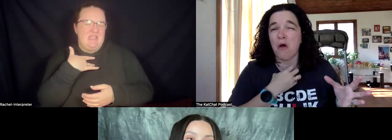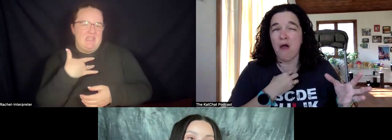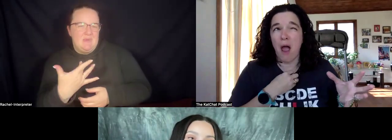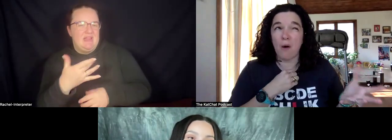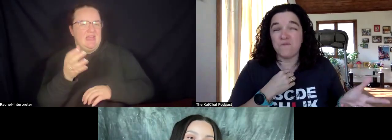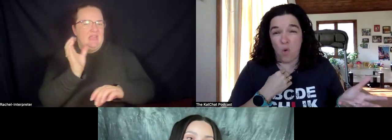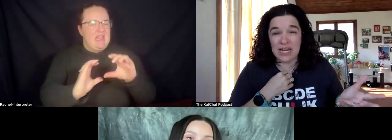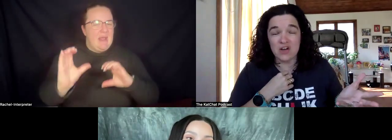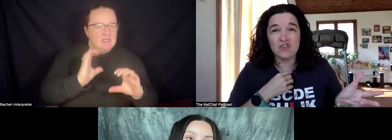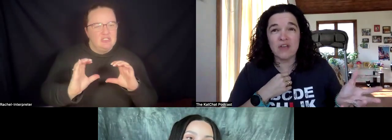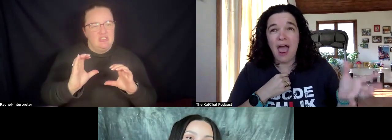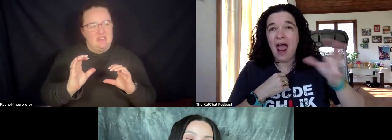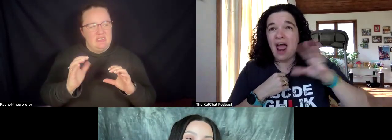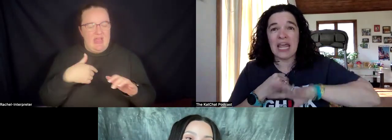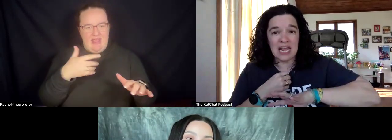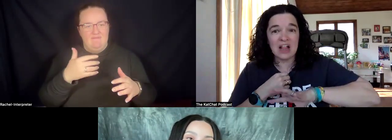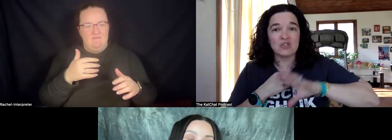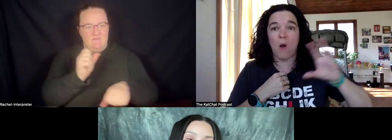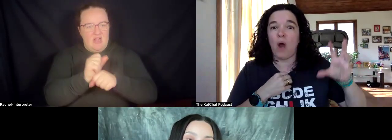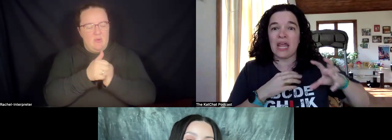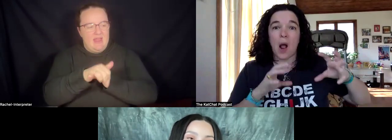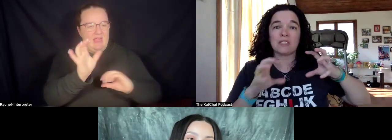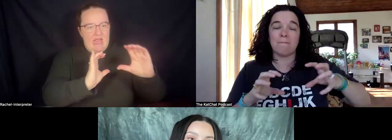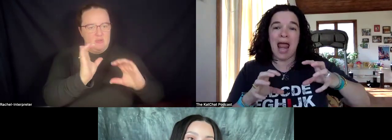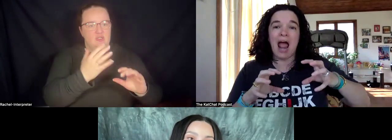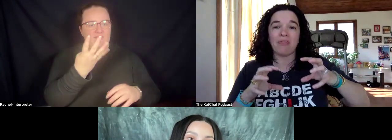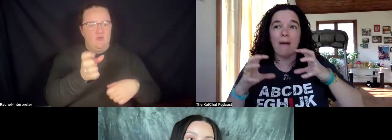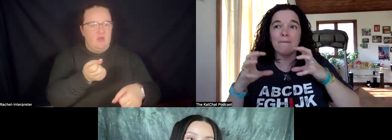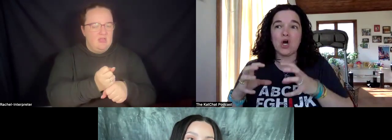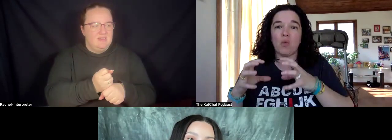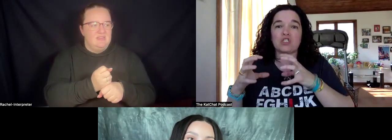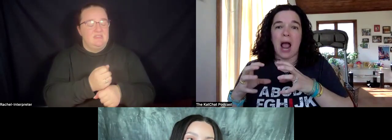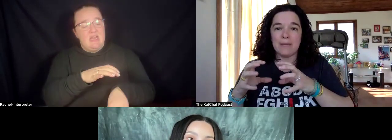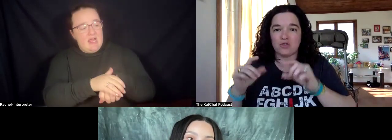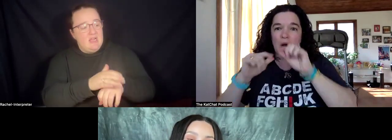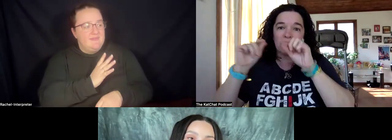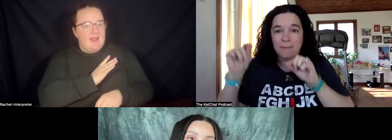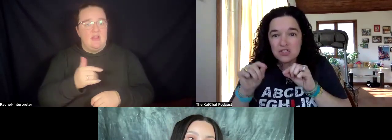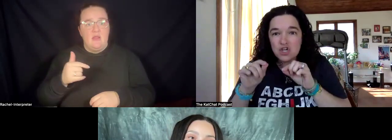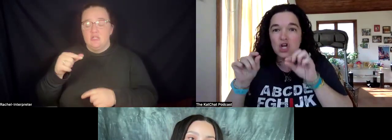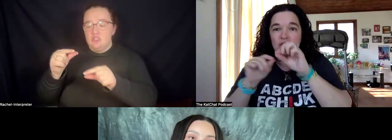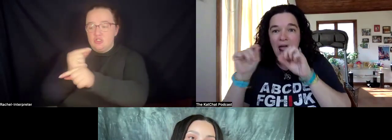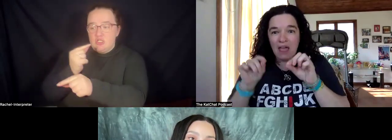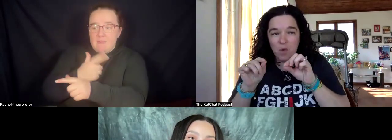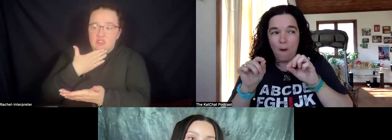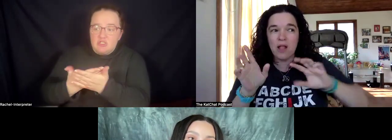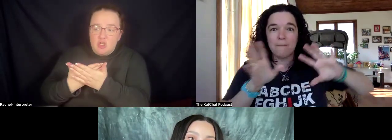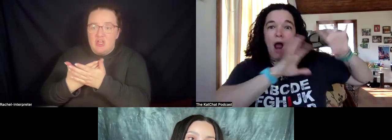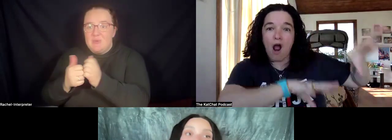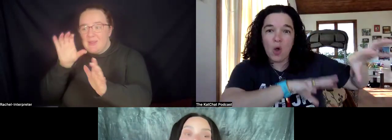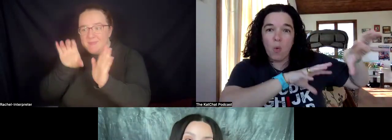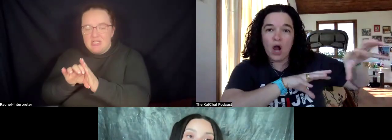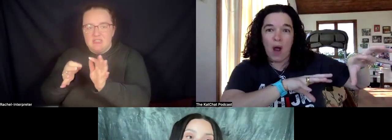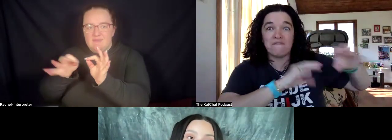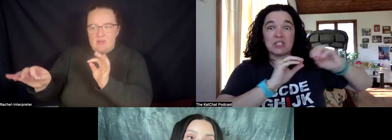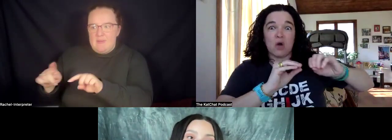chemistry for about 4 years, and then English. But when it comes to math, I'm good with geometry, with the pictures and the formula. But